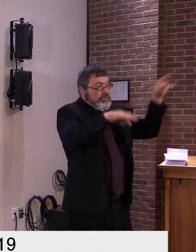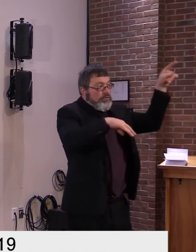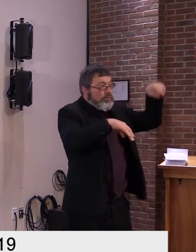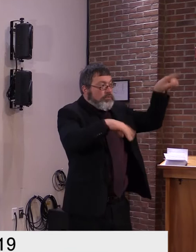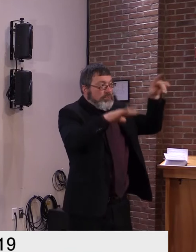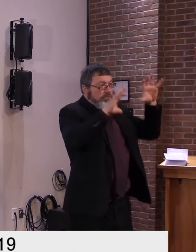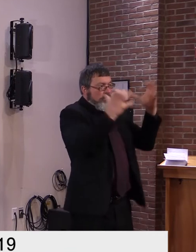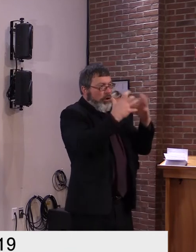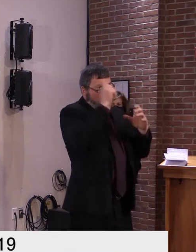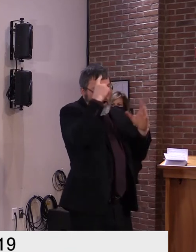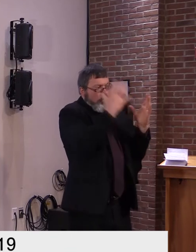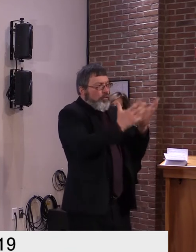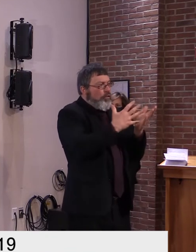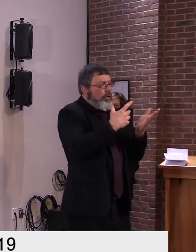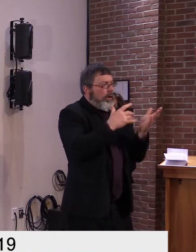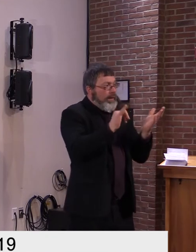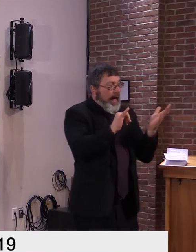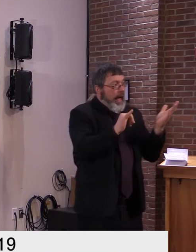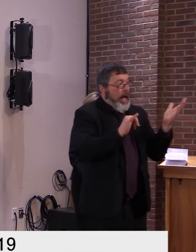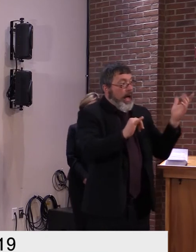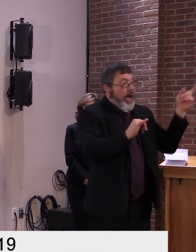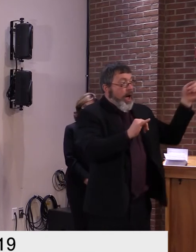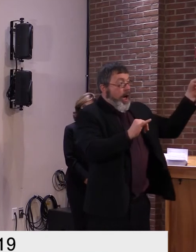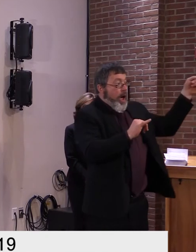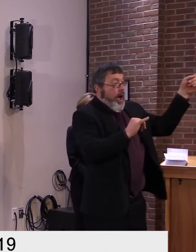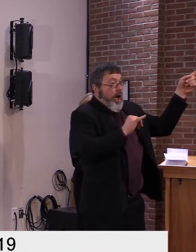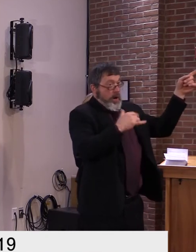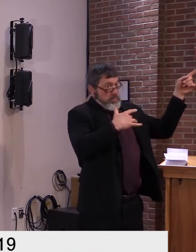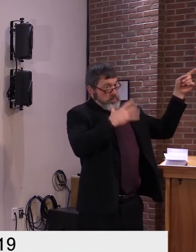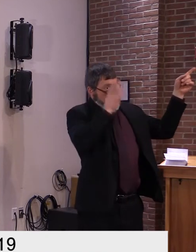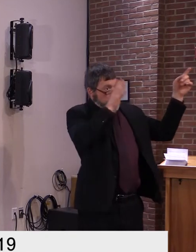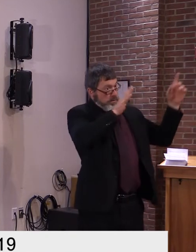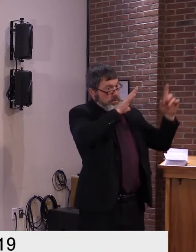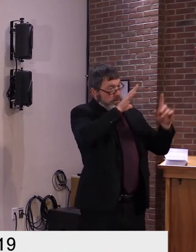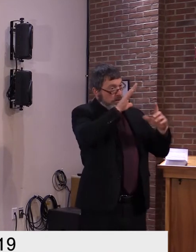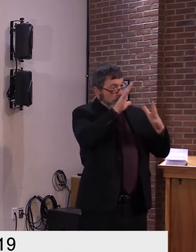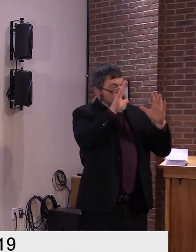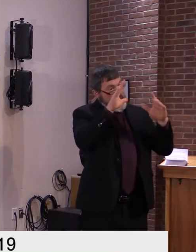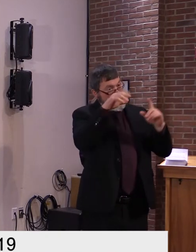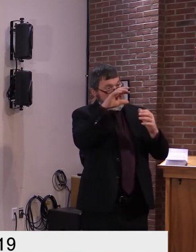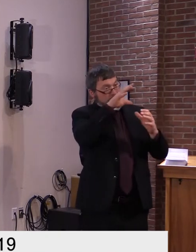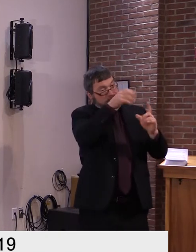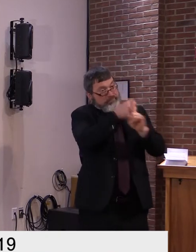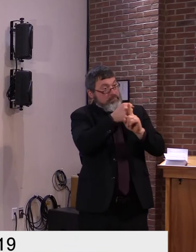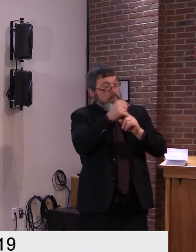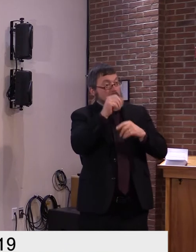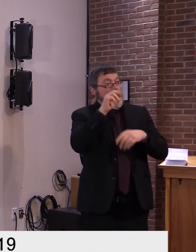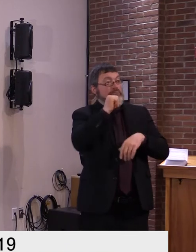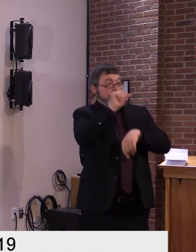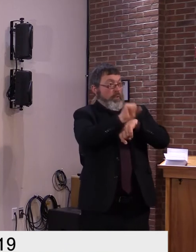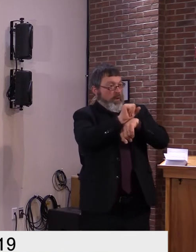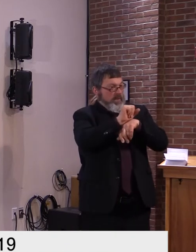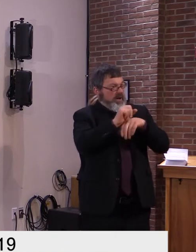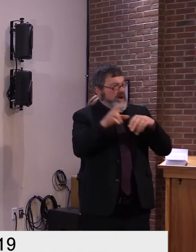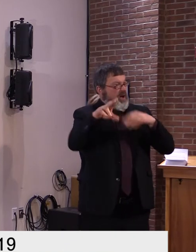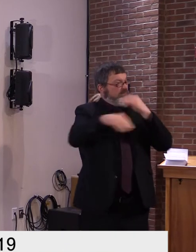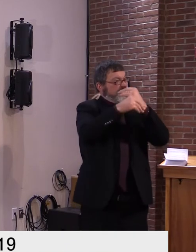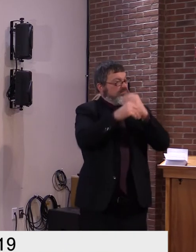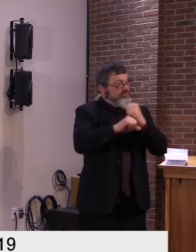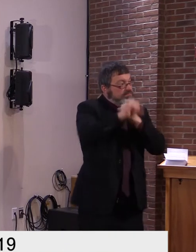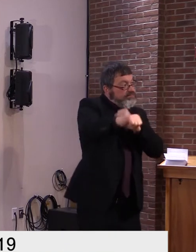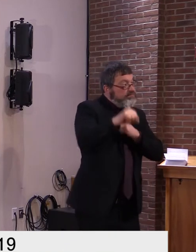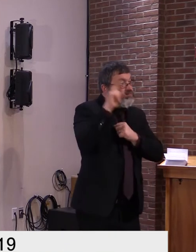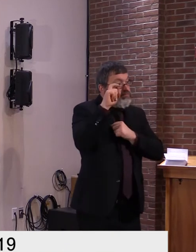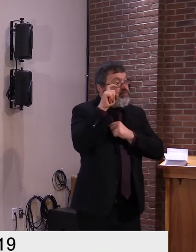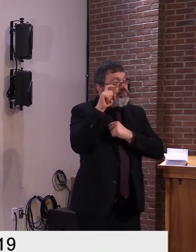for the 20,000 or so Vermonters who are expected to time out next week? Yes. Yeah, it does. The part